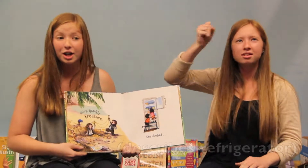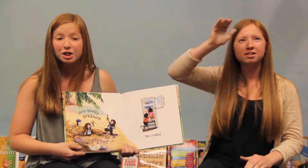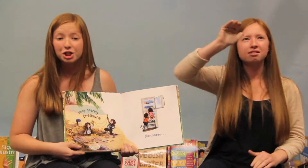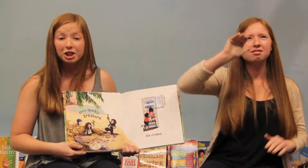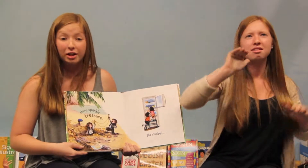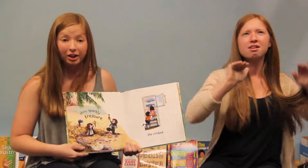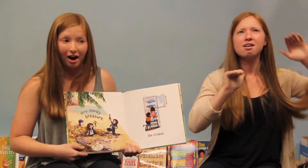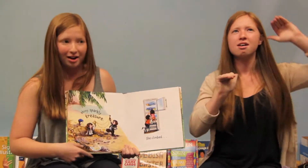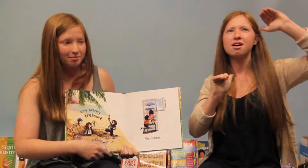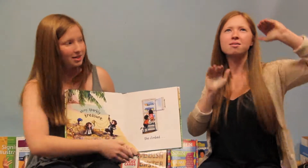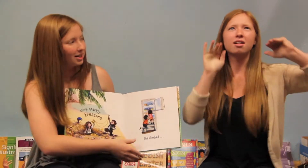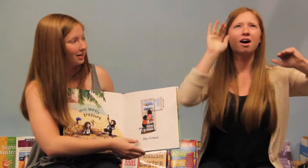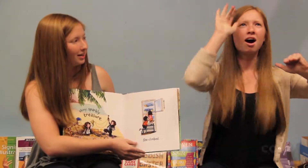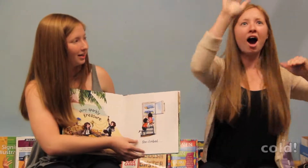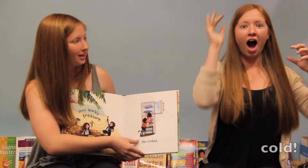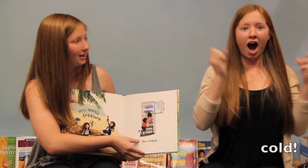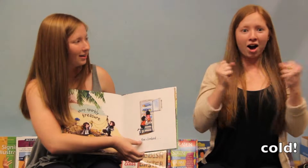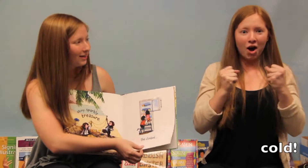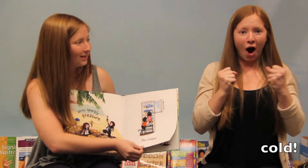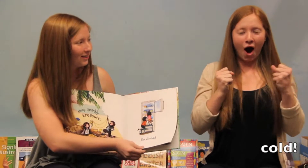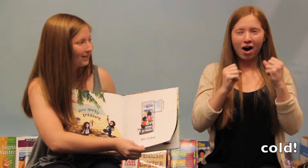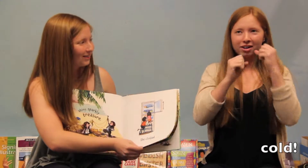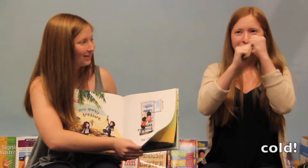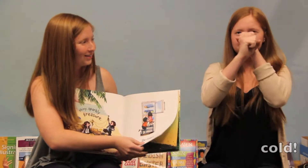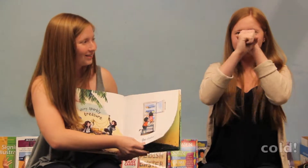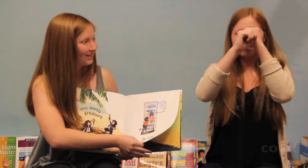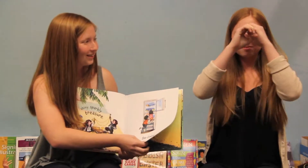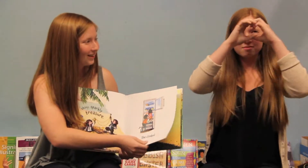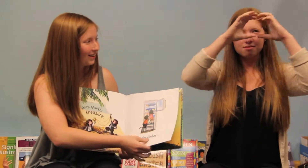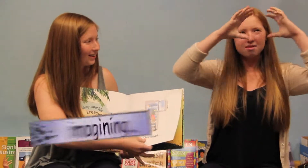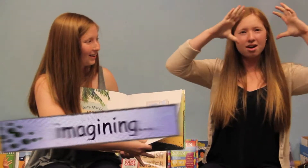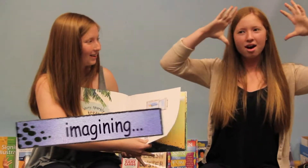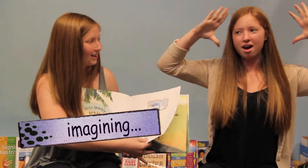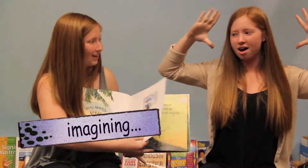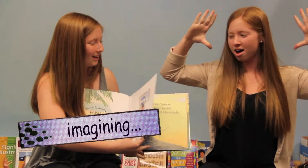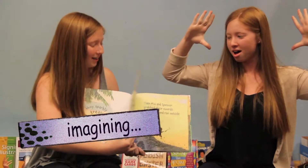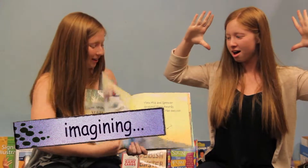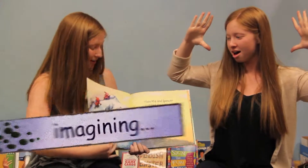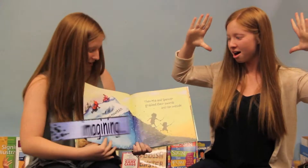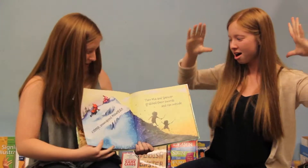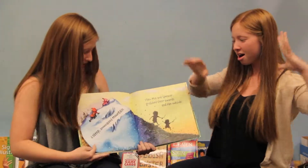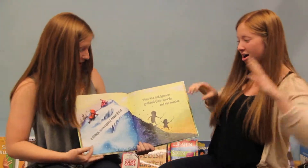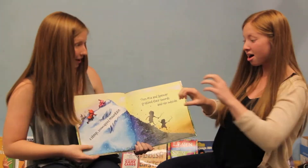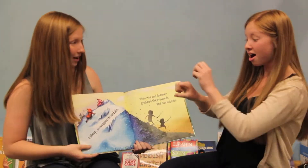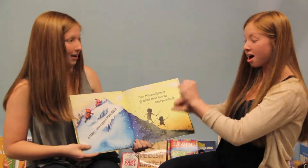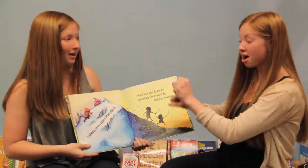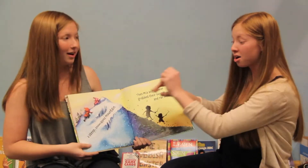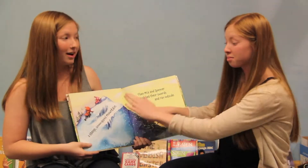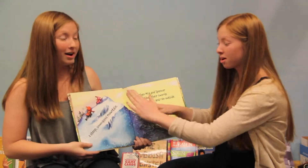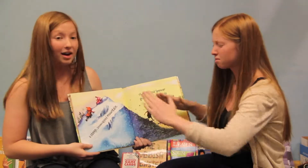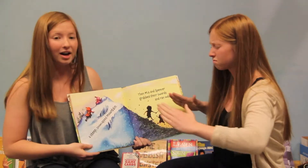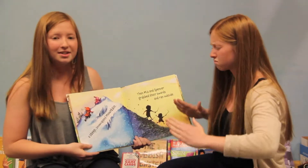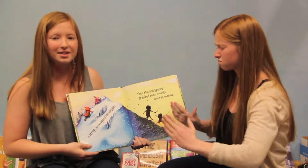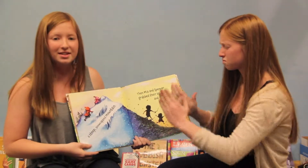She climbed a